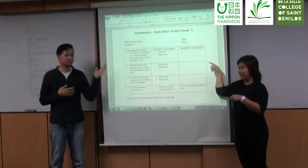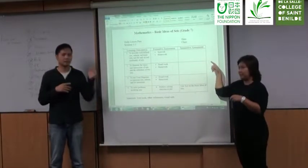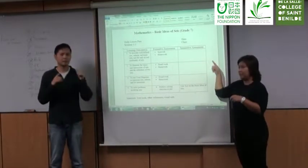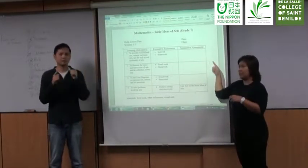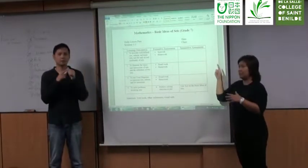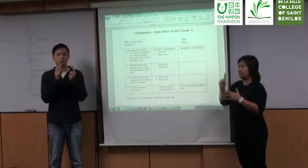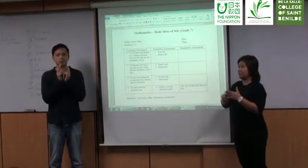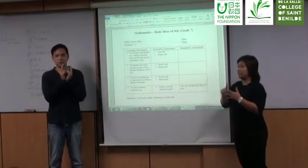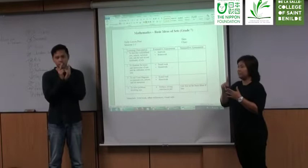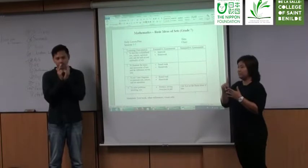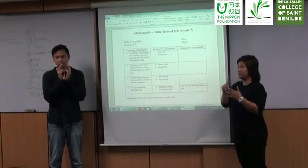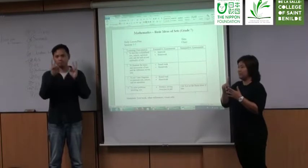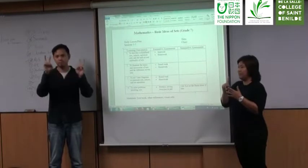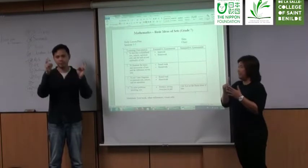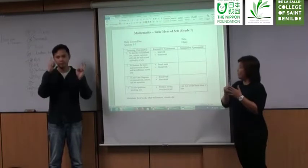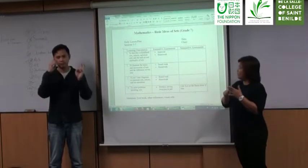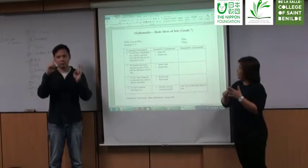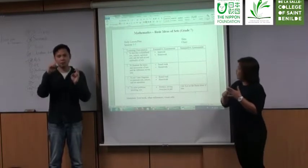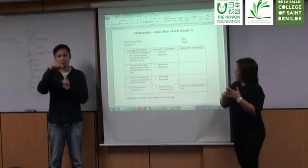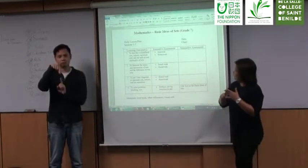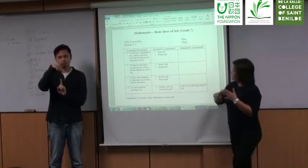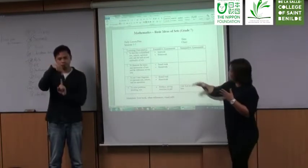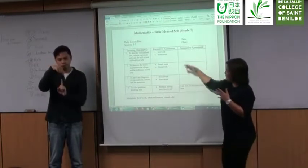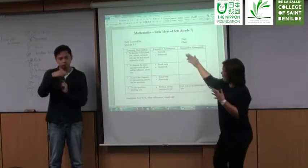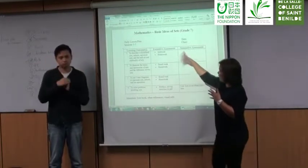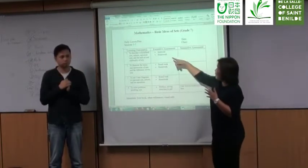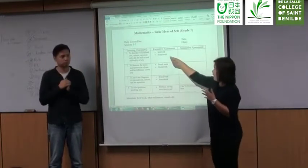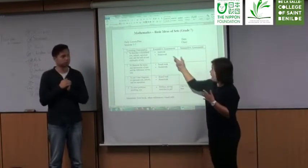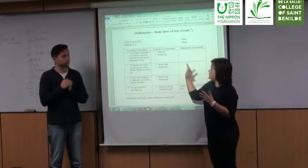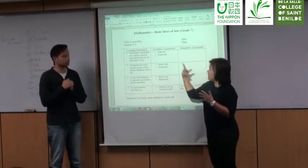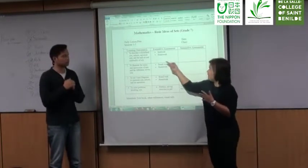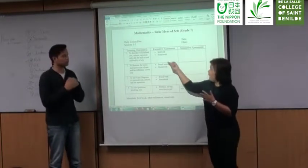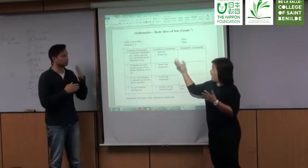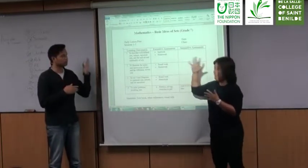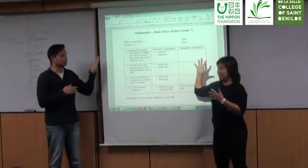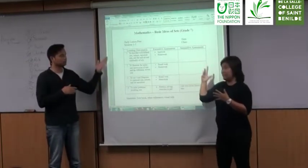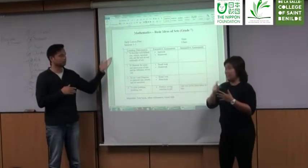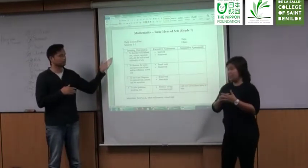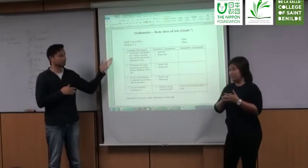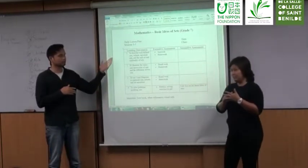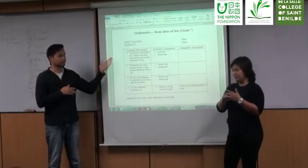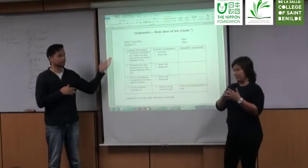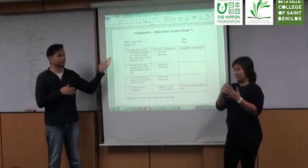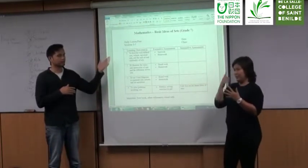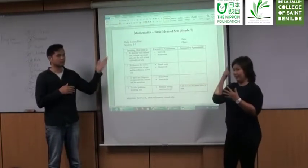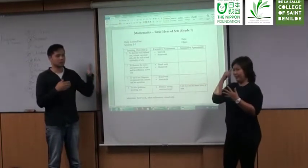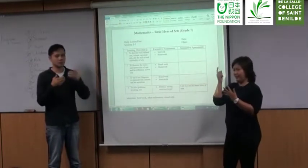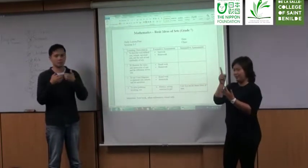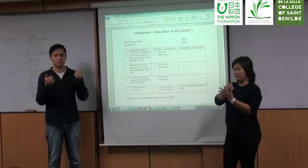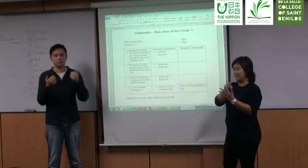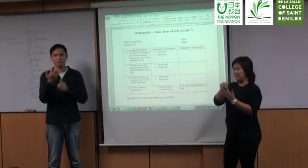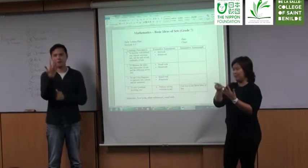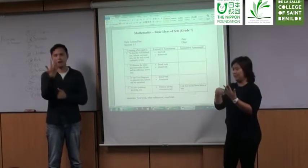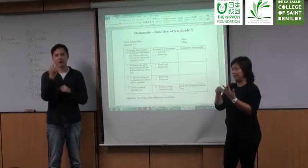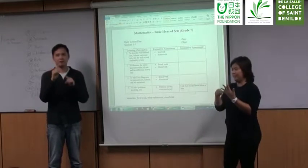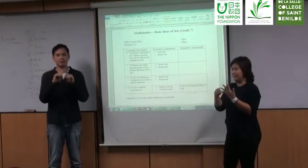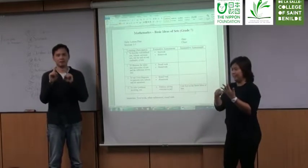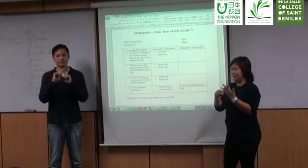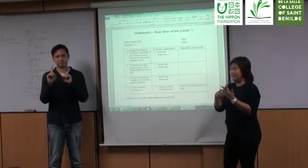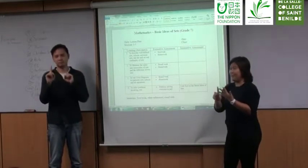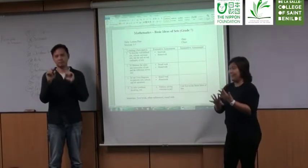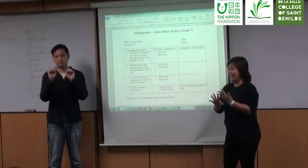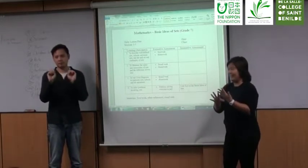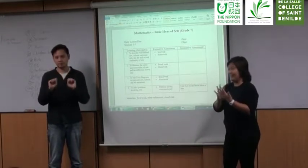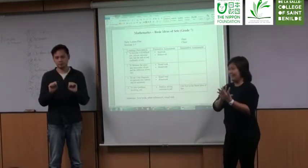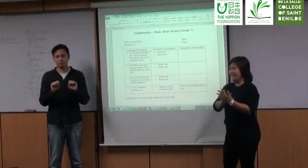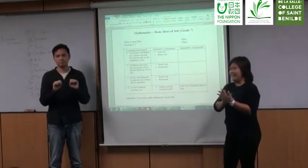topic in the first quarter. So it will, yeah, it has 5 sessions. So I get to Monday